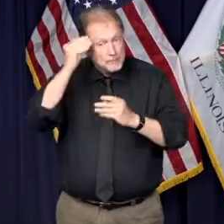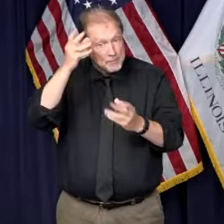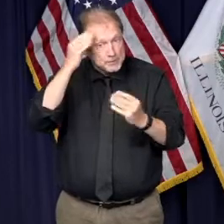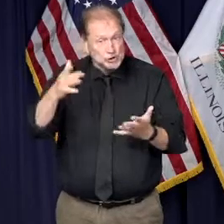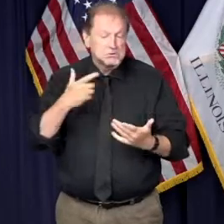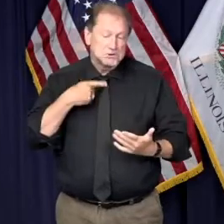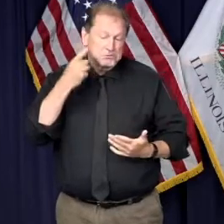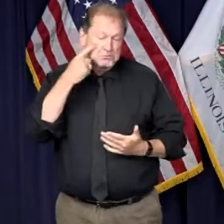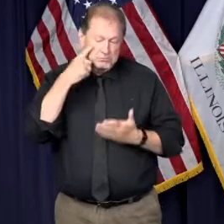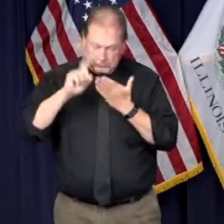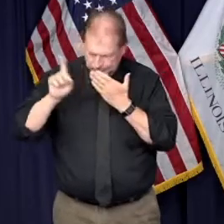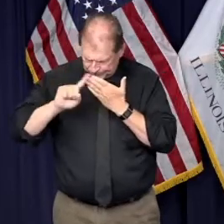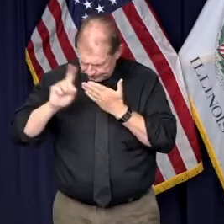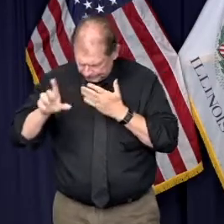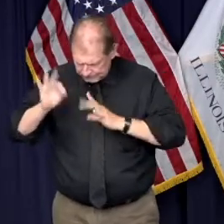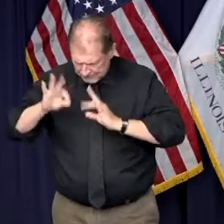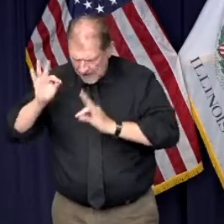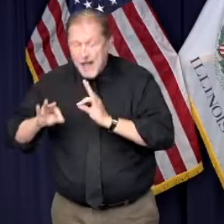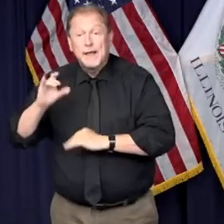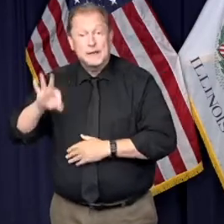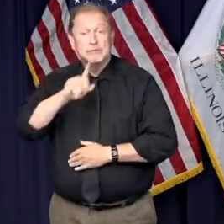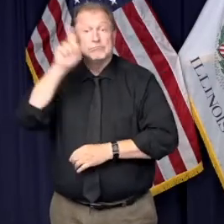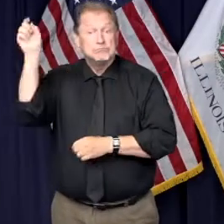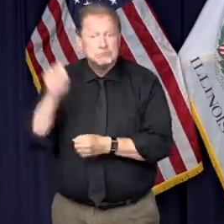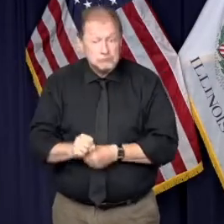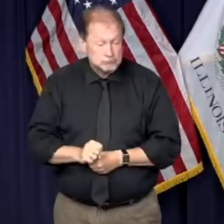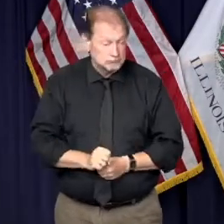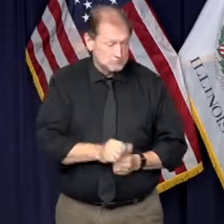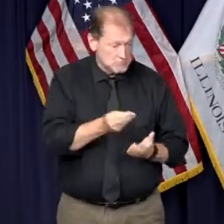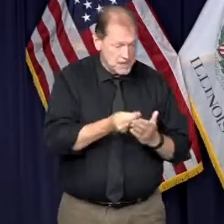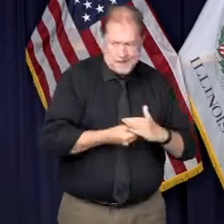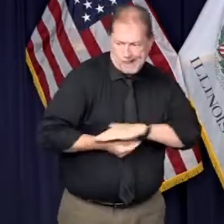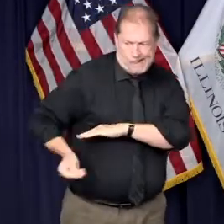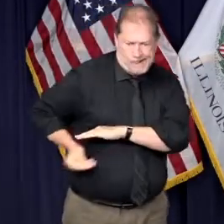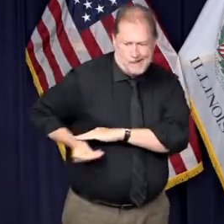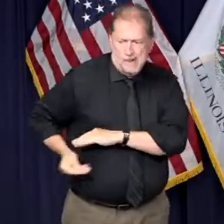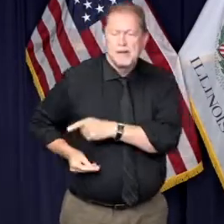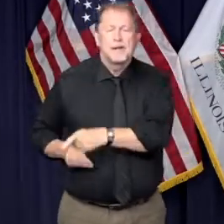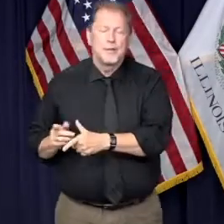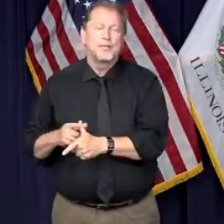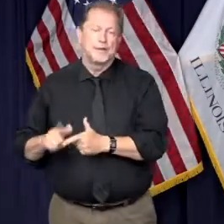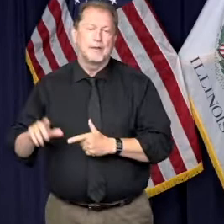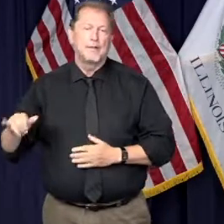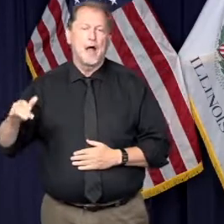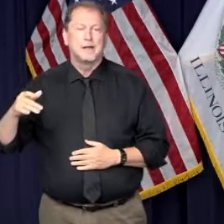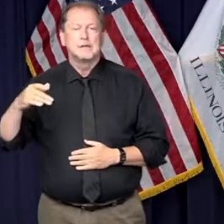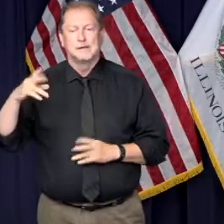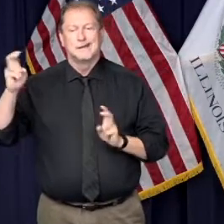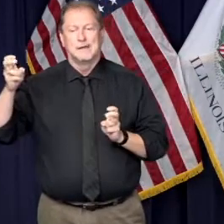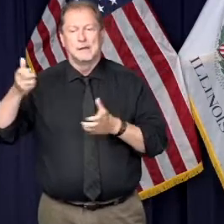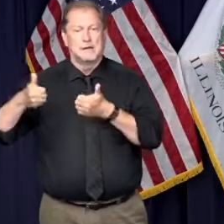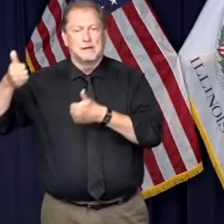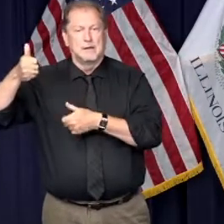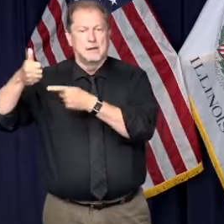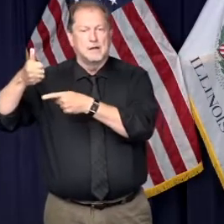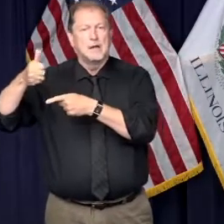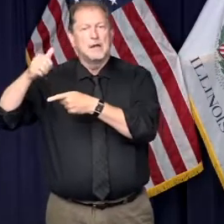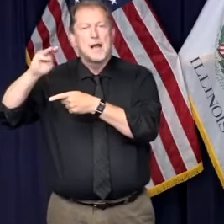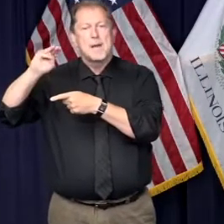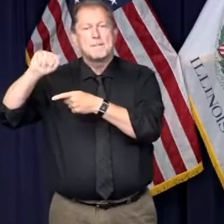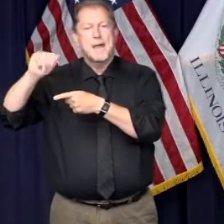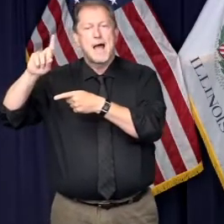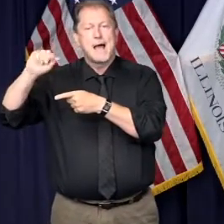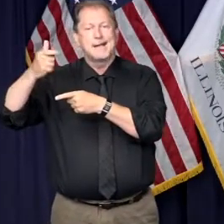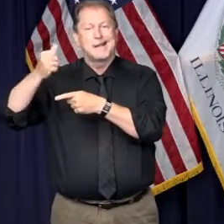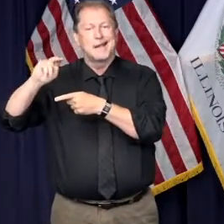if these allegations are true, the speaker is going to be required to resign, in my view. By the way, that's the